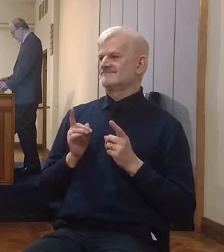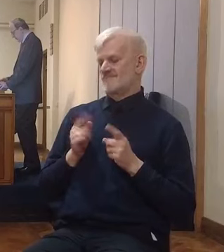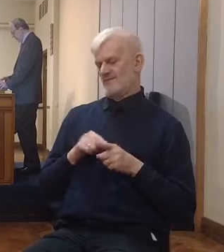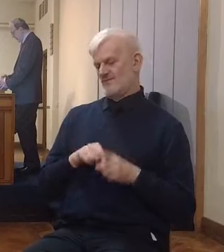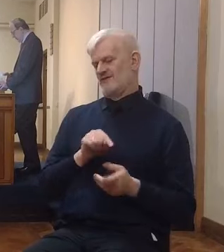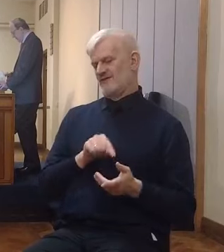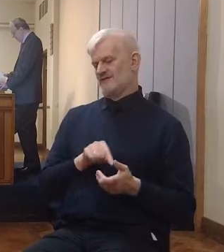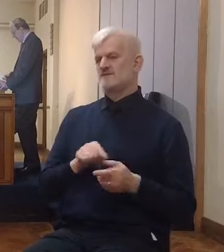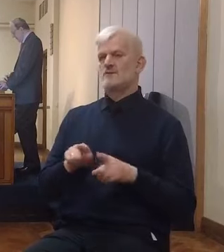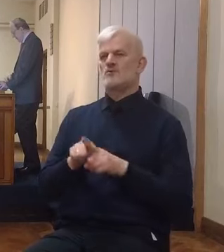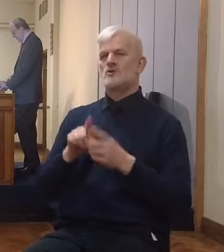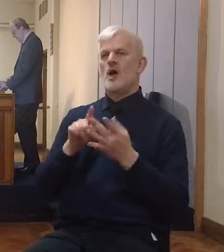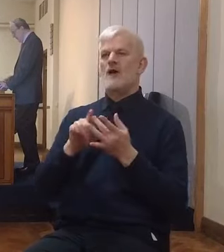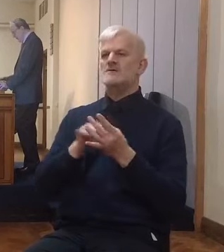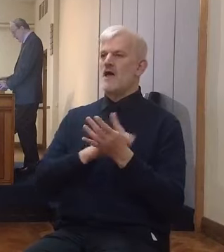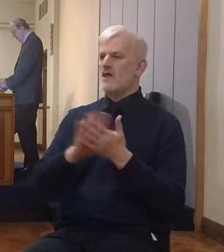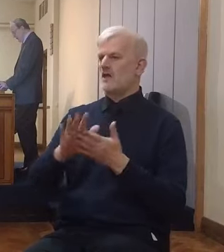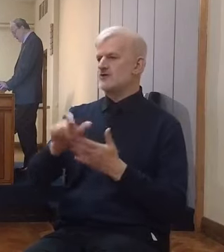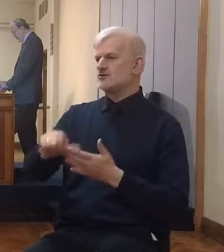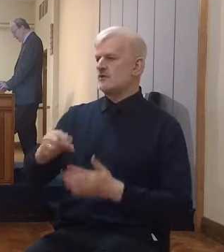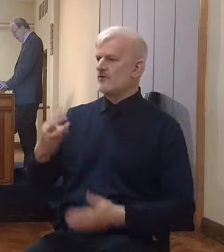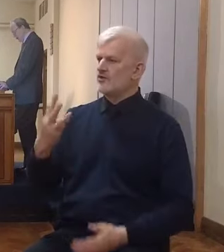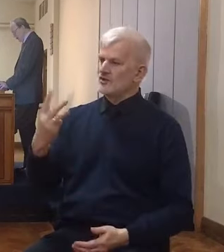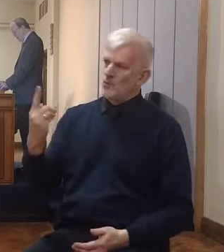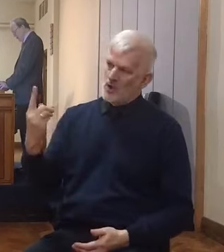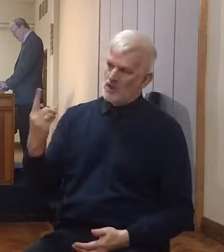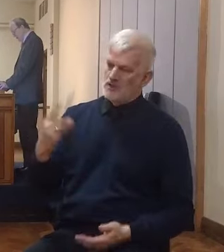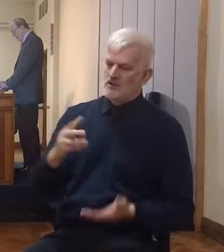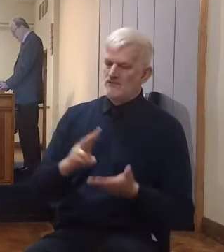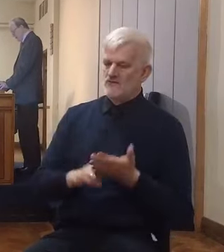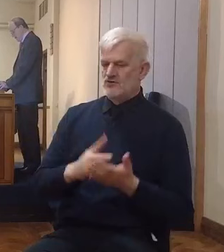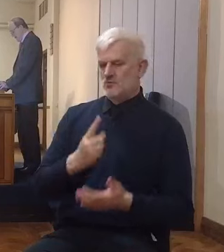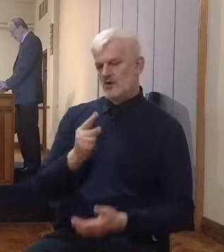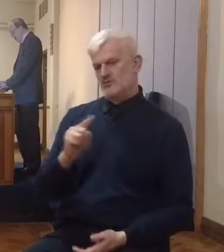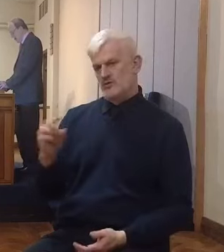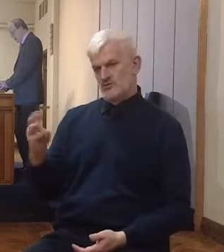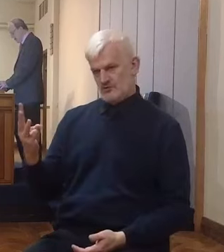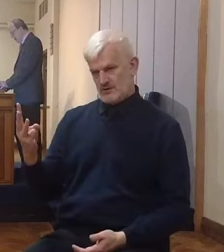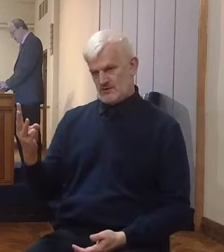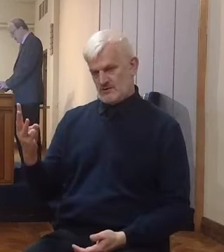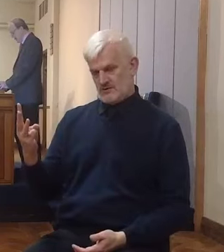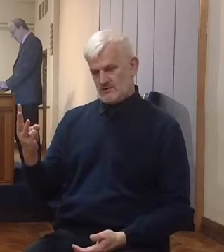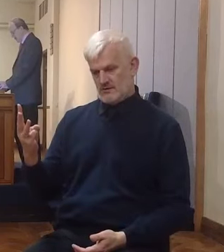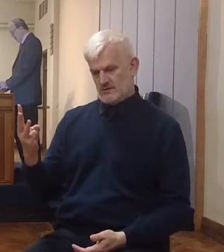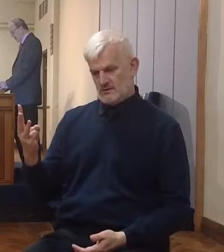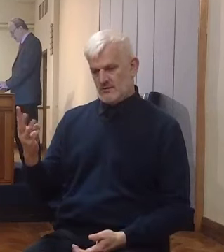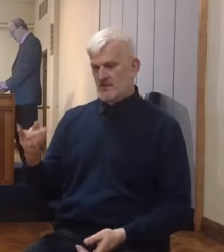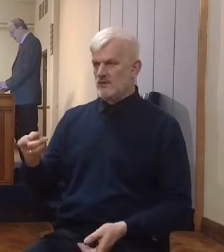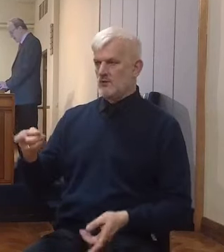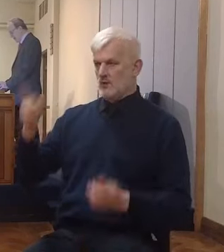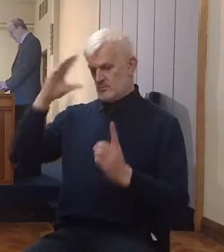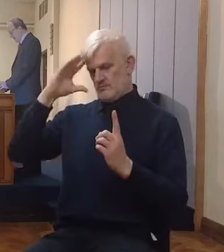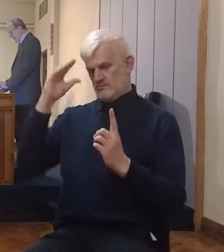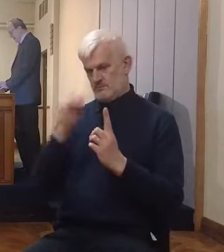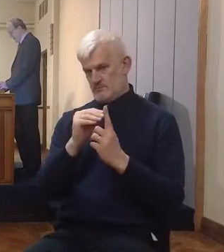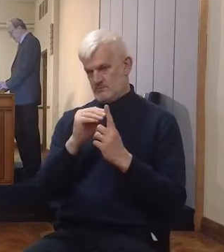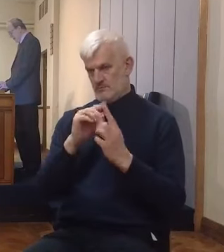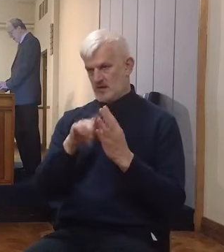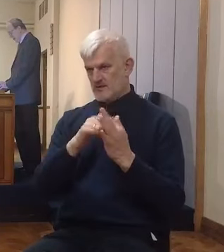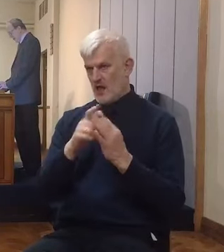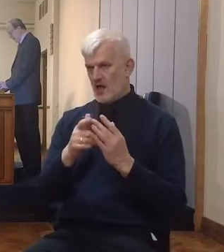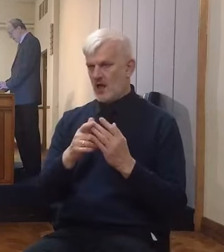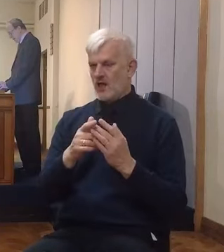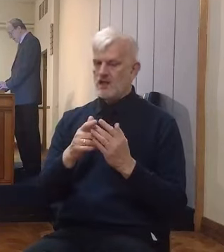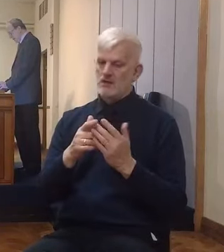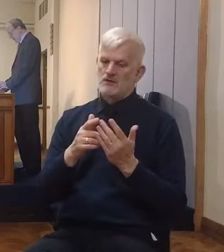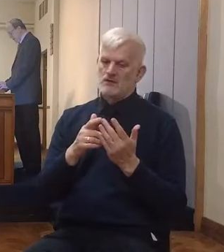look at Isaiah chapter 31, verses 1 to 3, where the Lord, through Isaiah, puts it in a negative